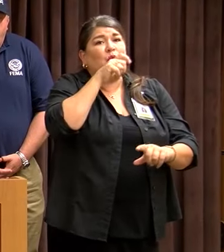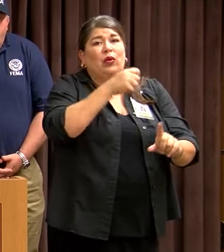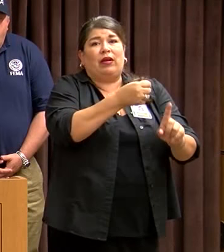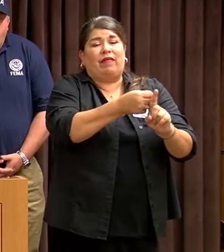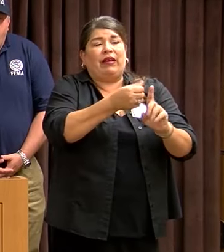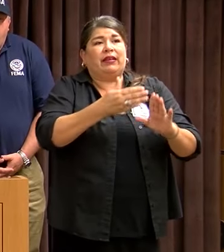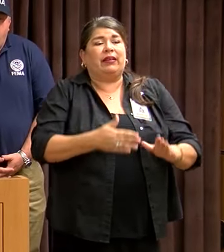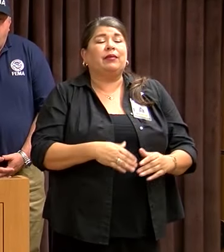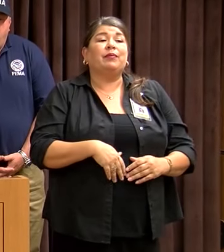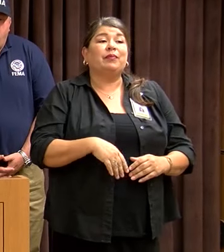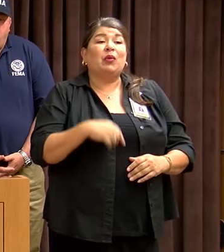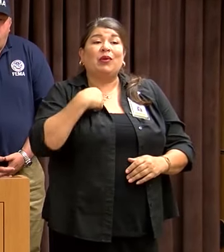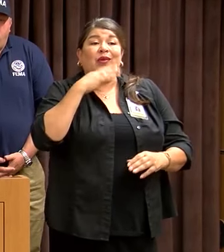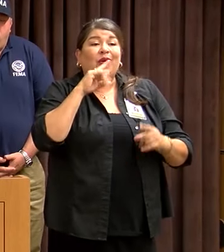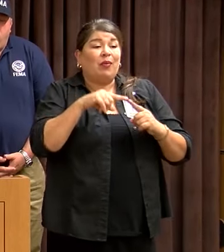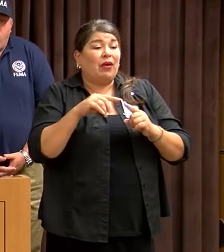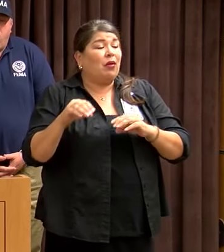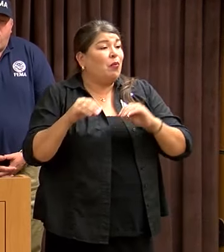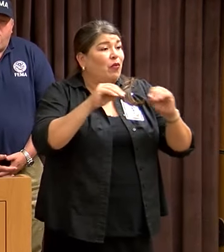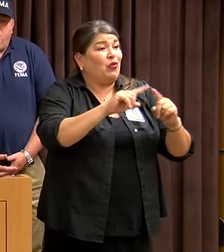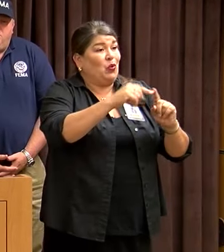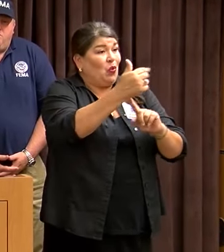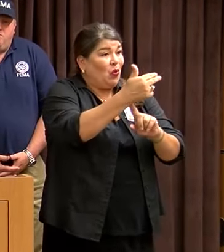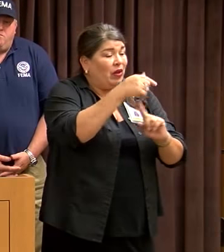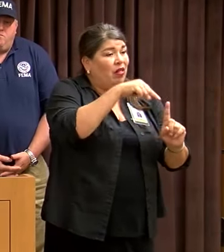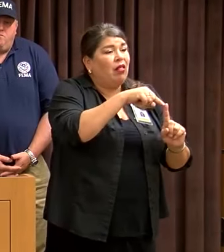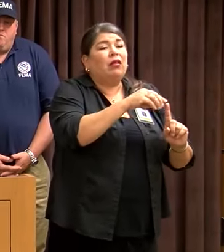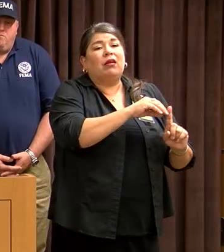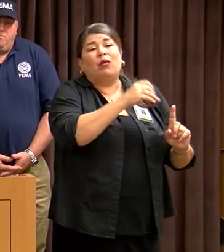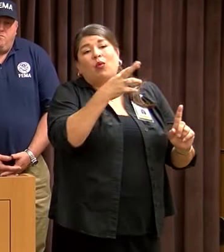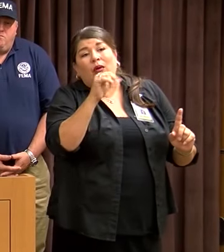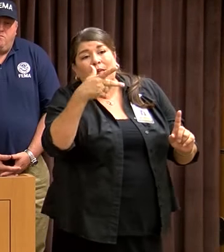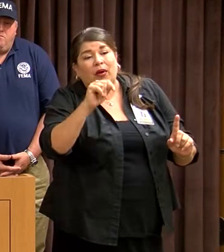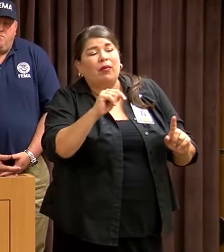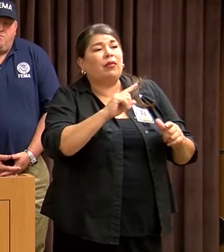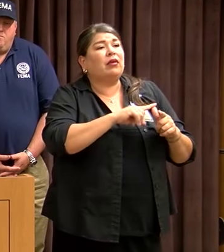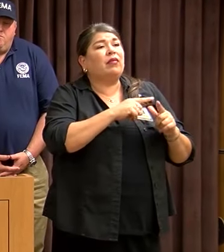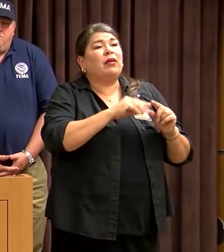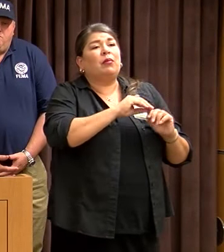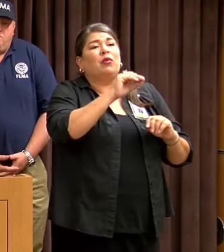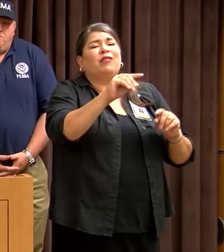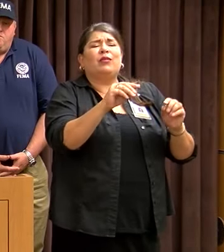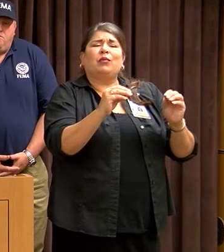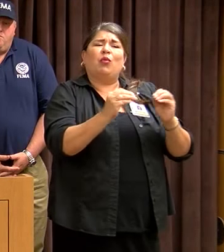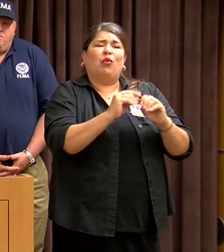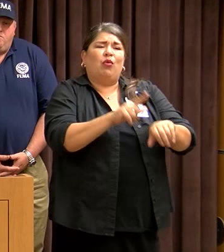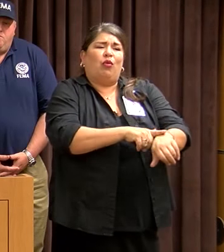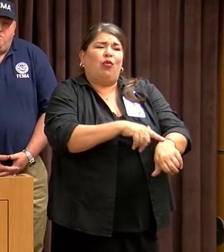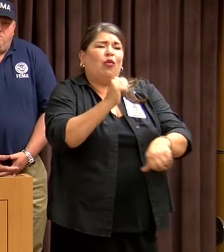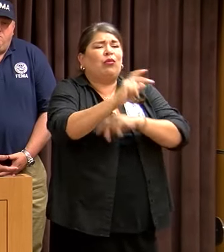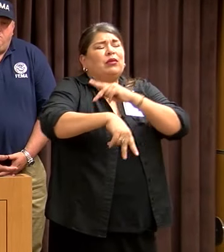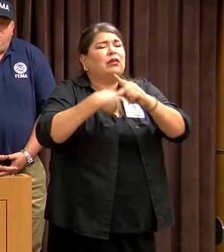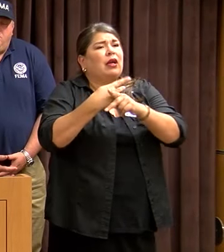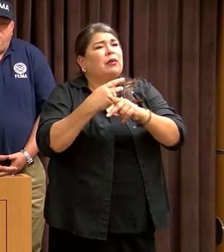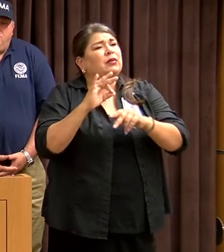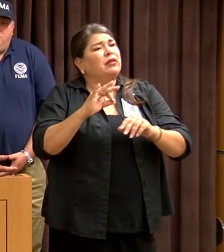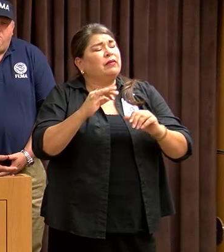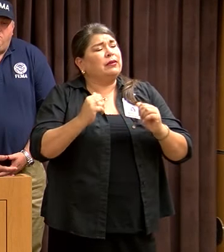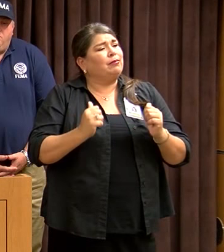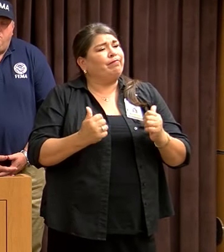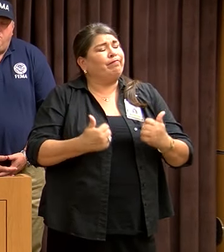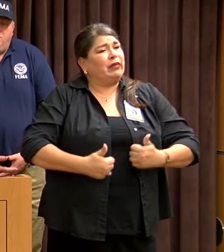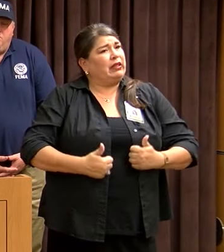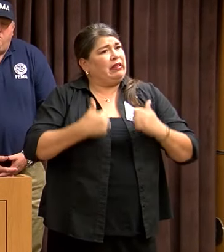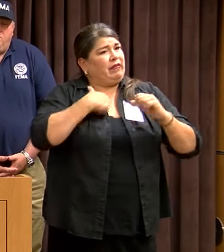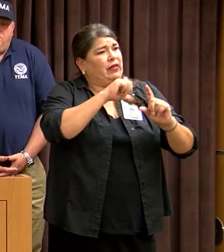from hotels to apartments to longer-term types of living,